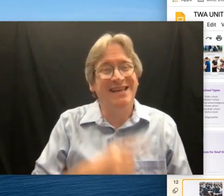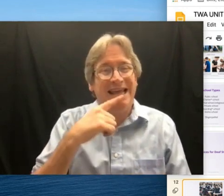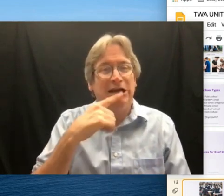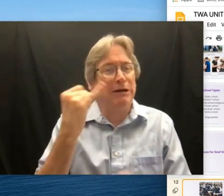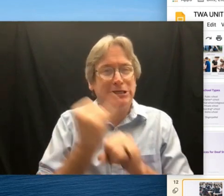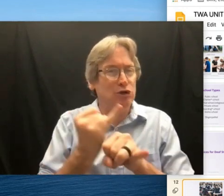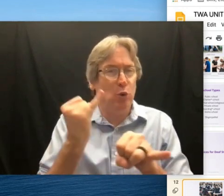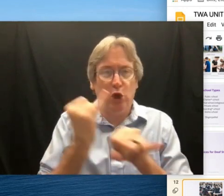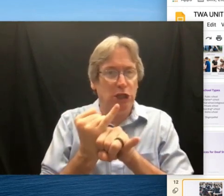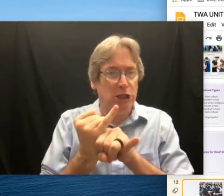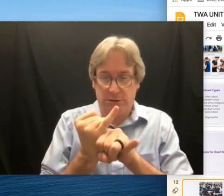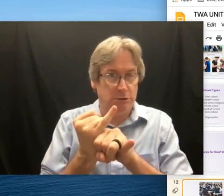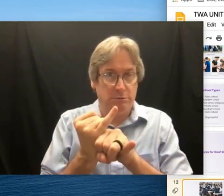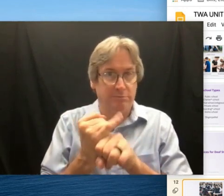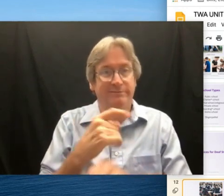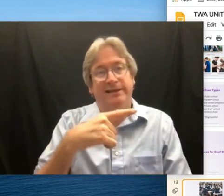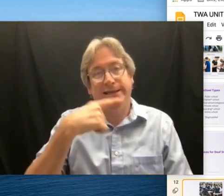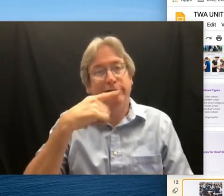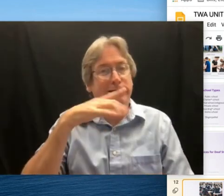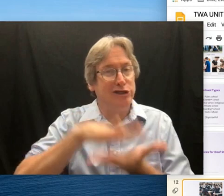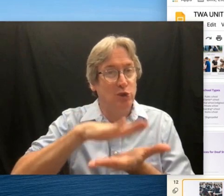you wouldn't say a hearing school